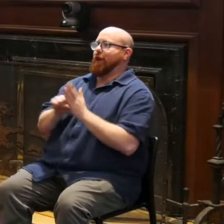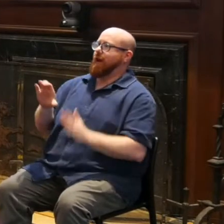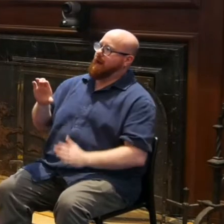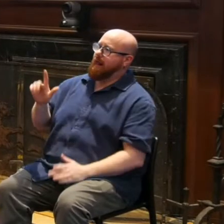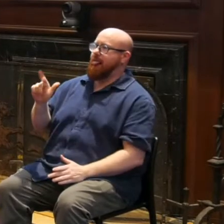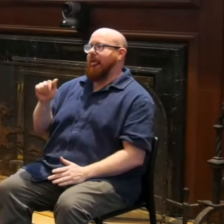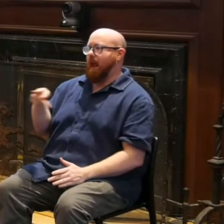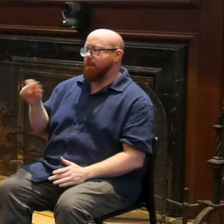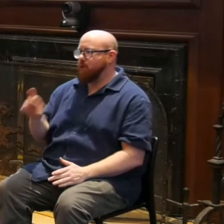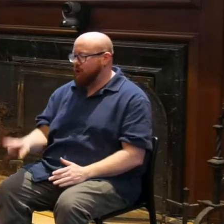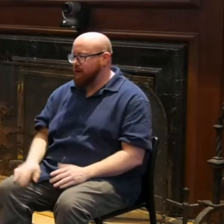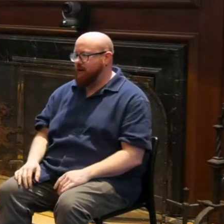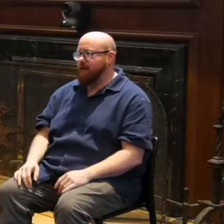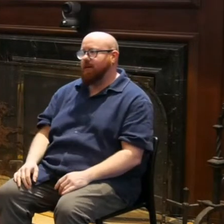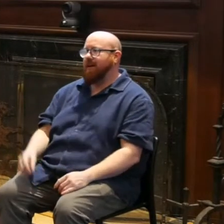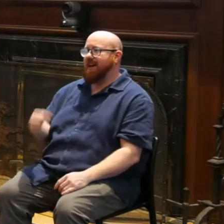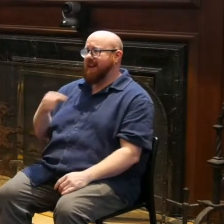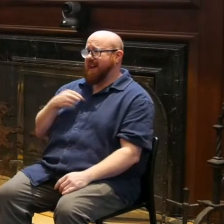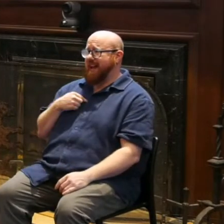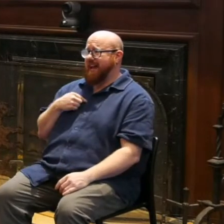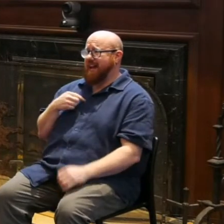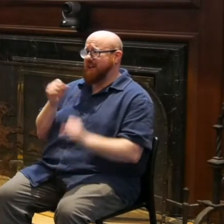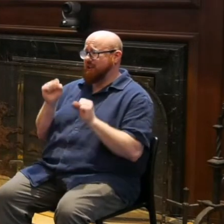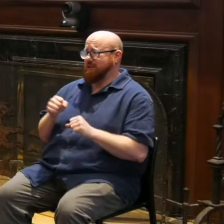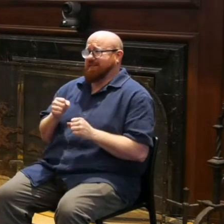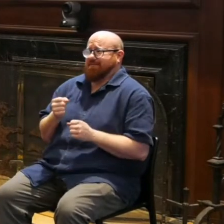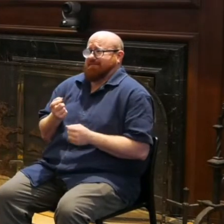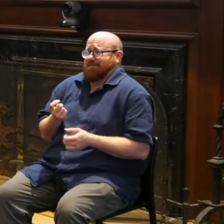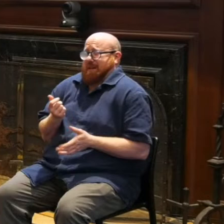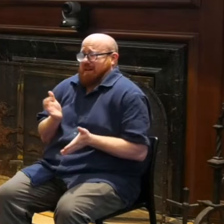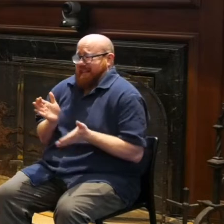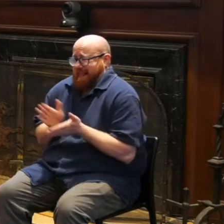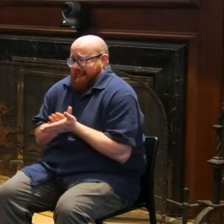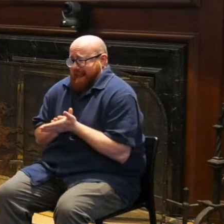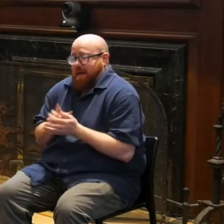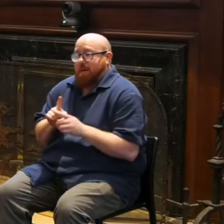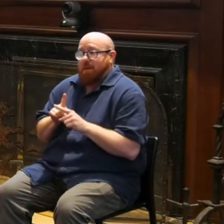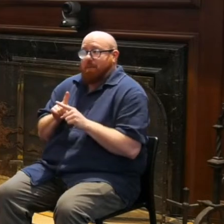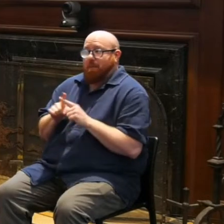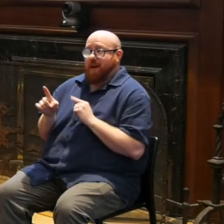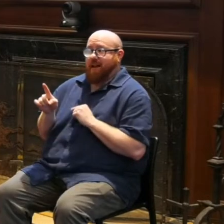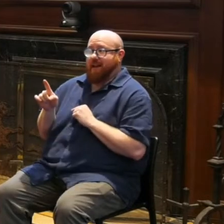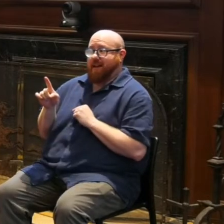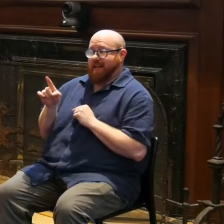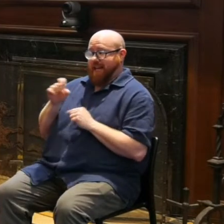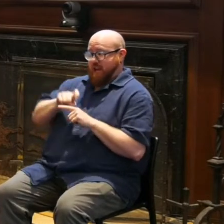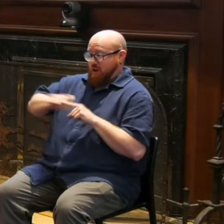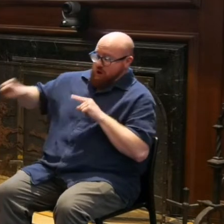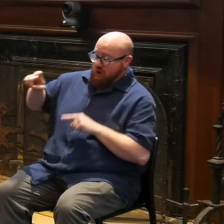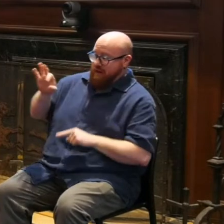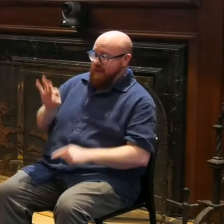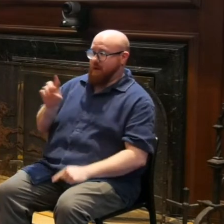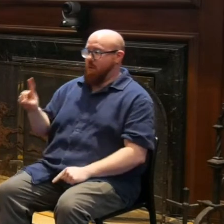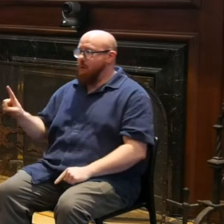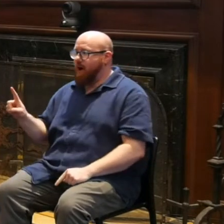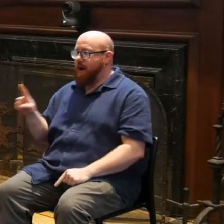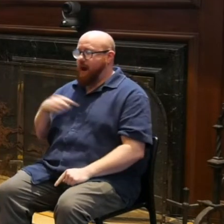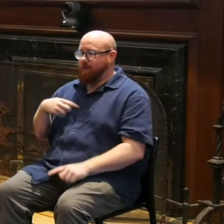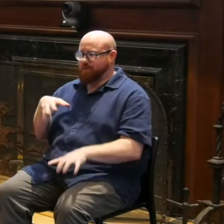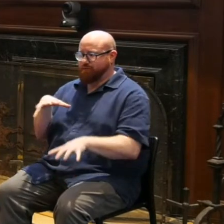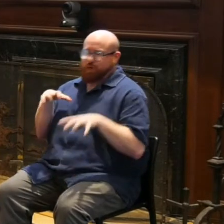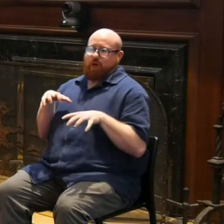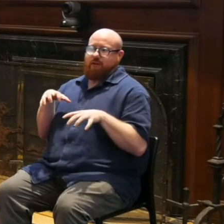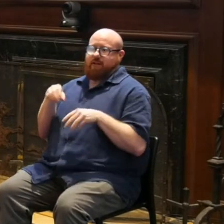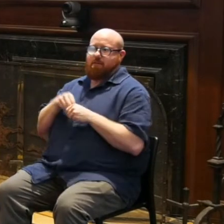I barely could clap, but it activated 911. I was completely frozen in my